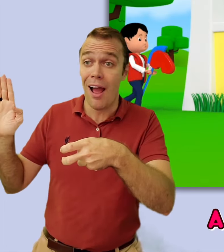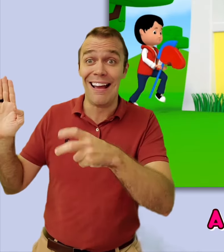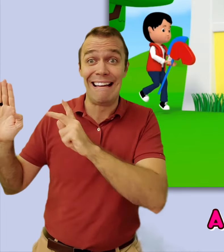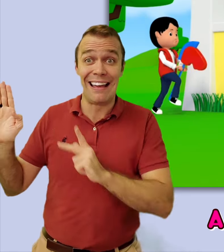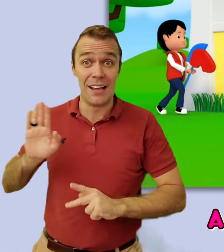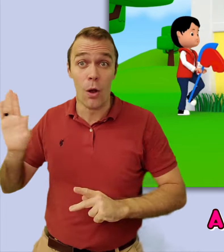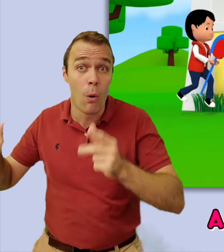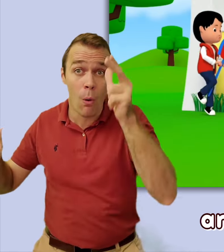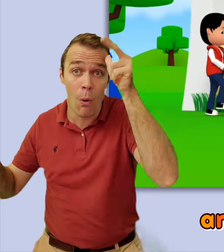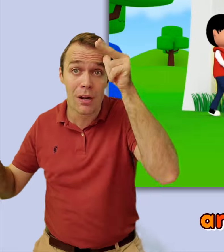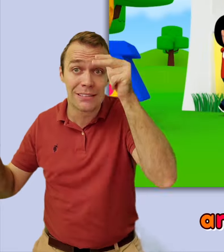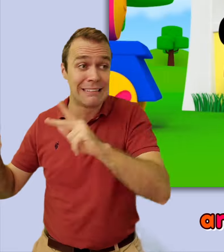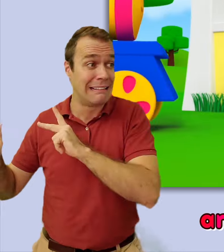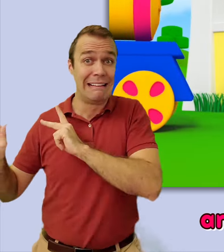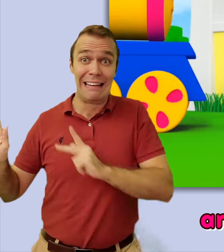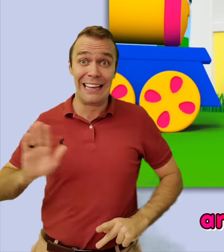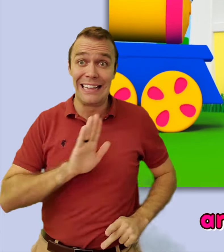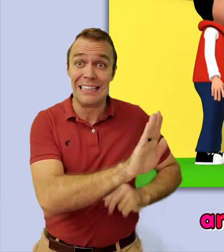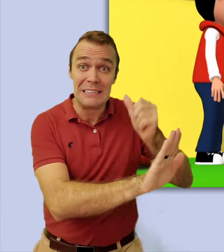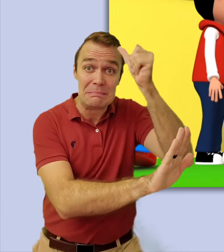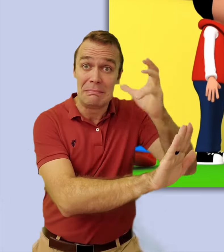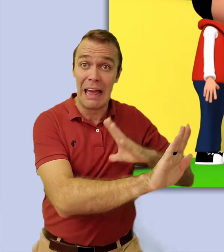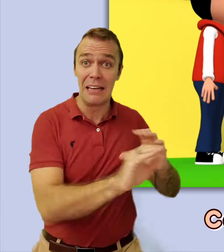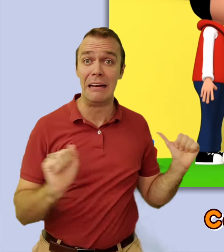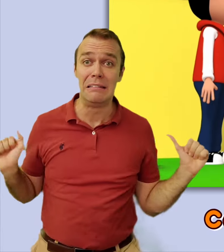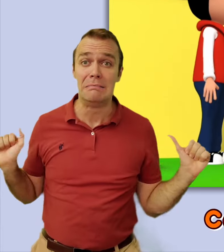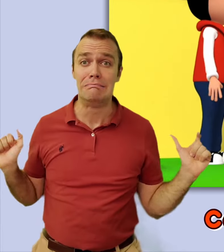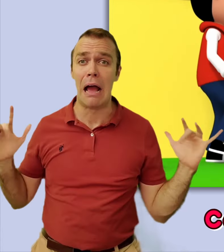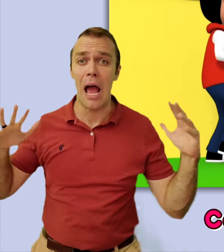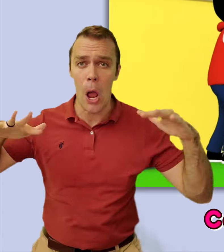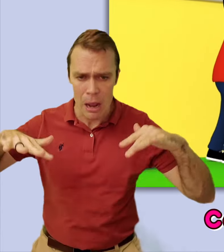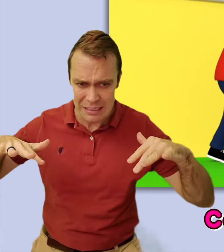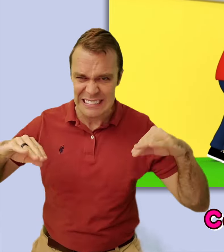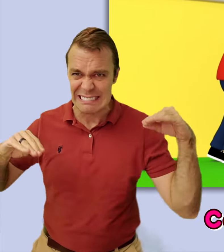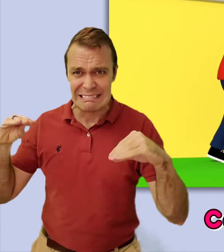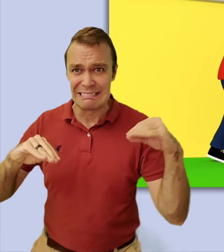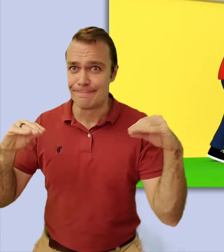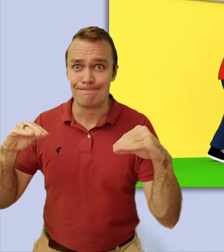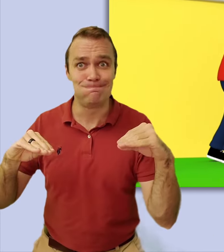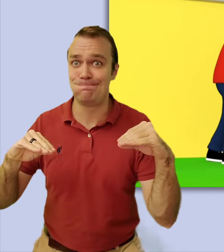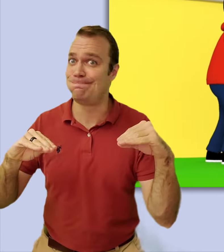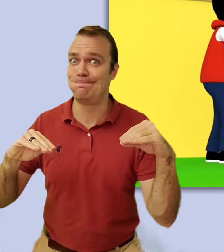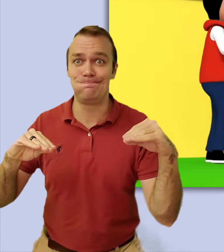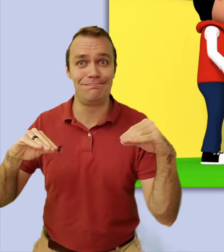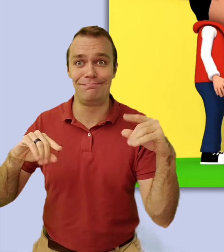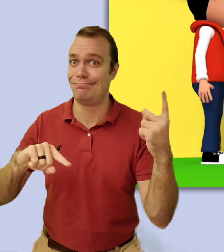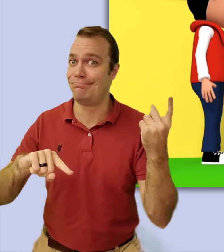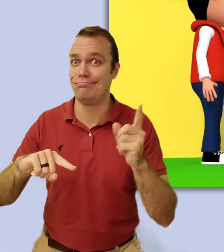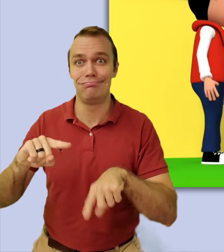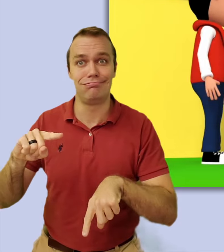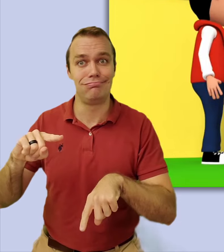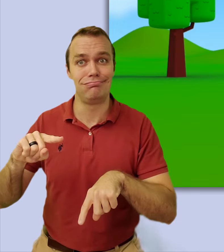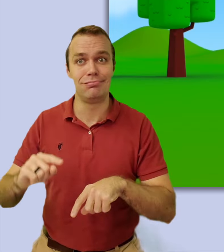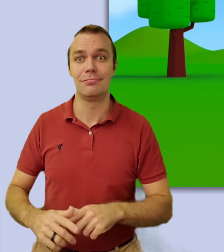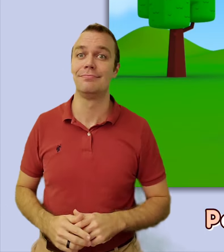the king's horses and all the king's men couldn't put Humpty together